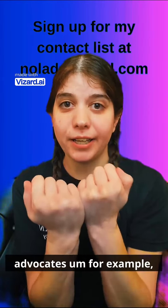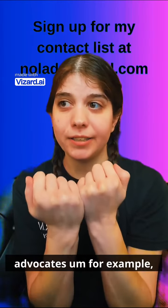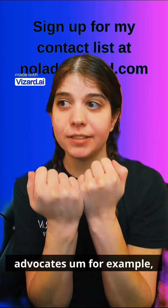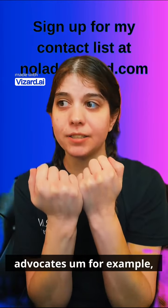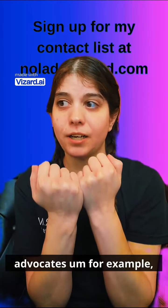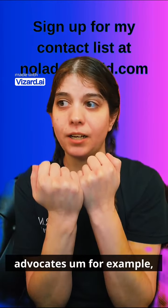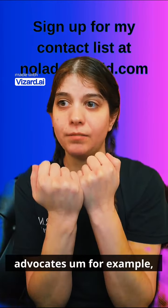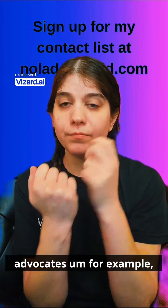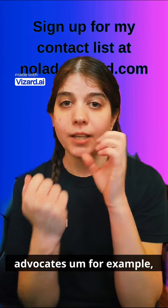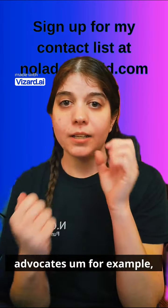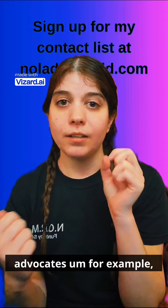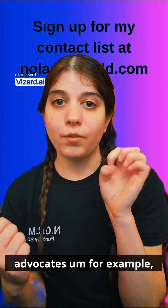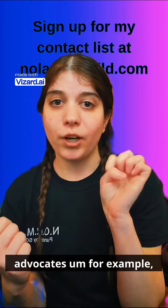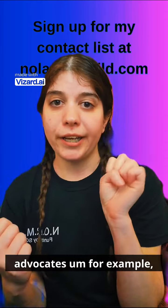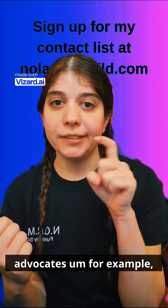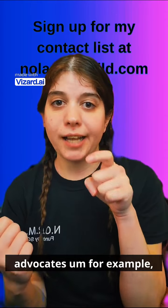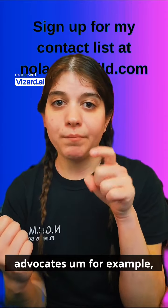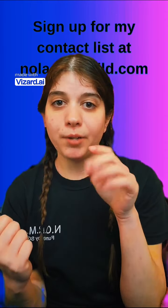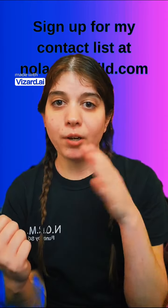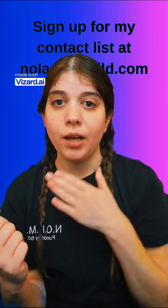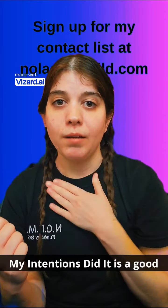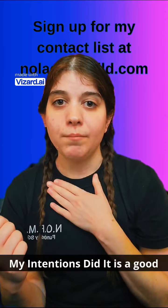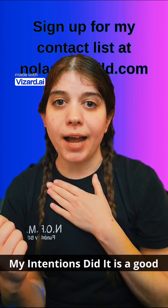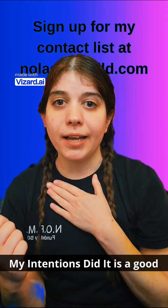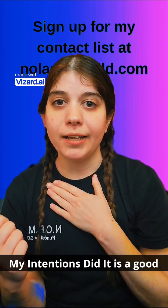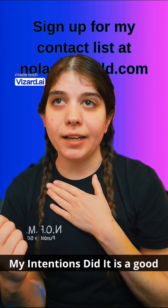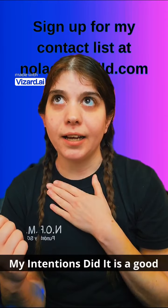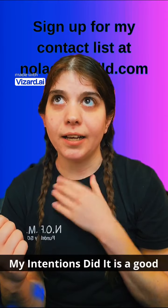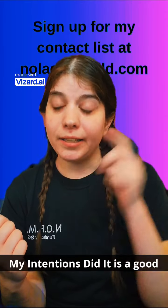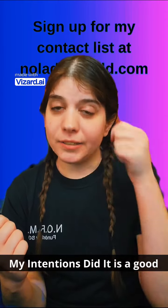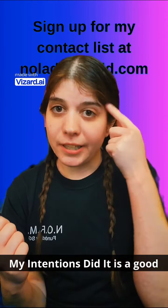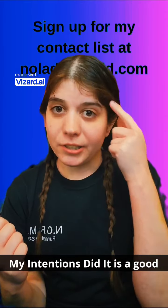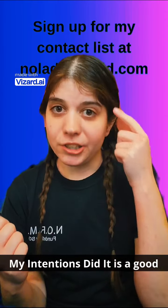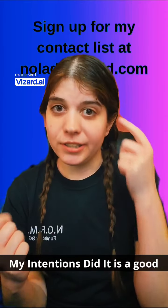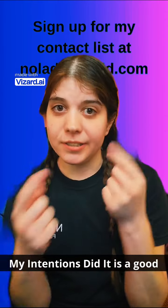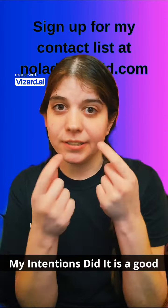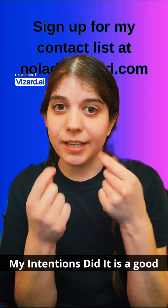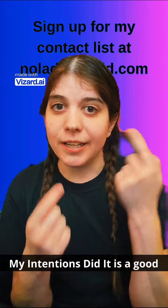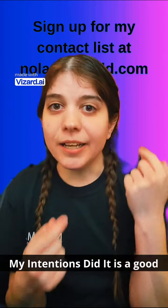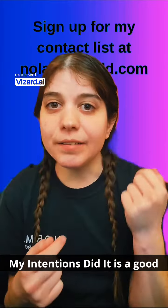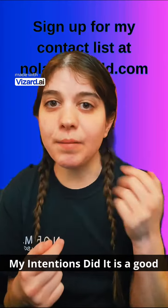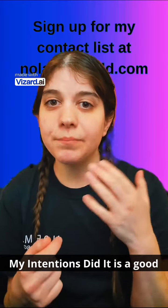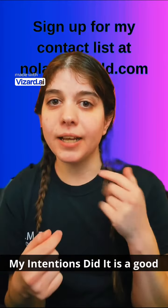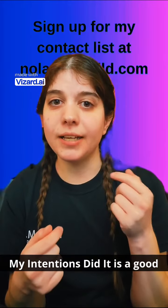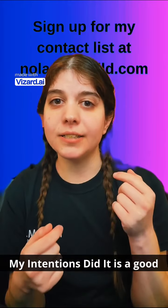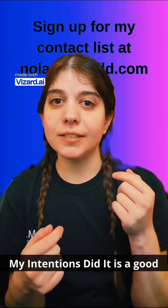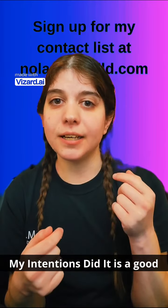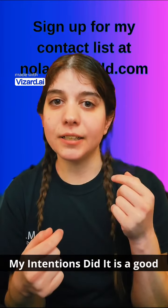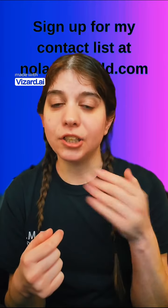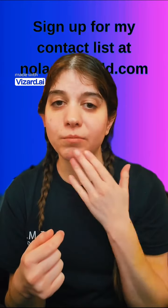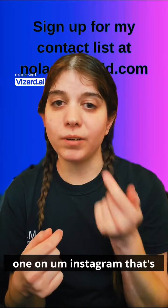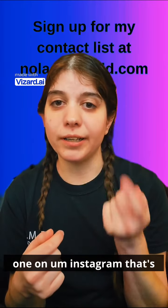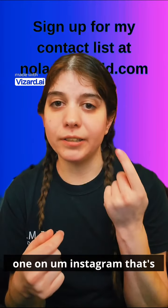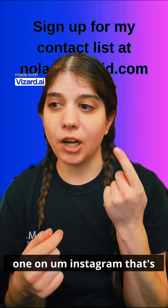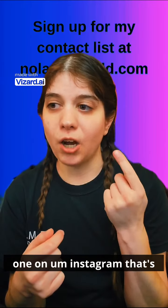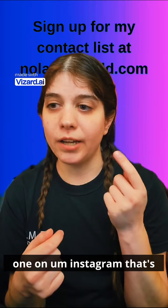advocates. For example, my Intentions Did It is a good one